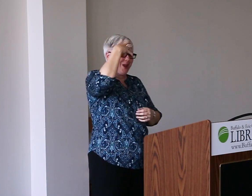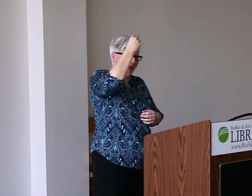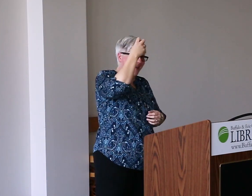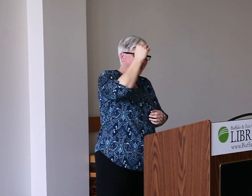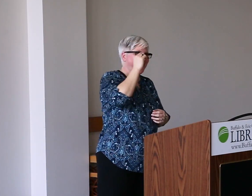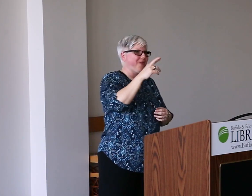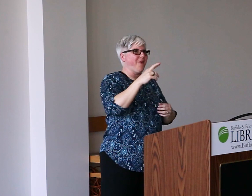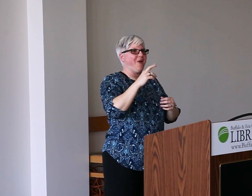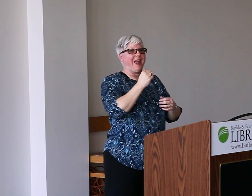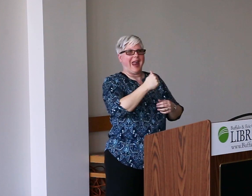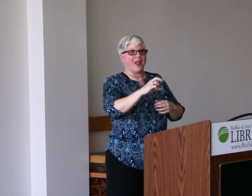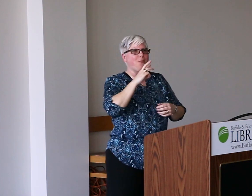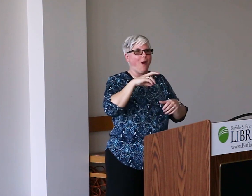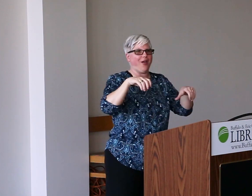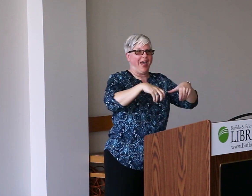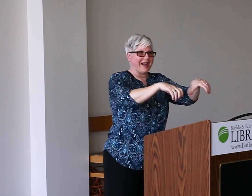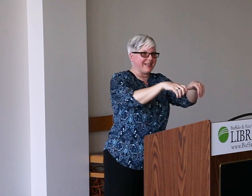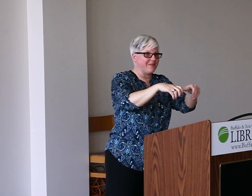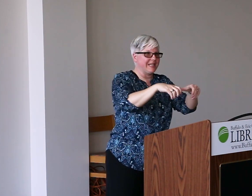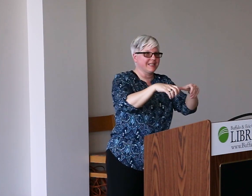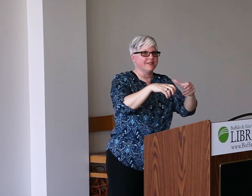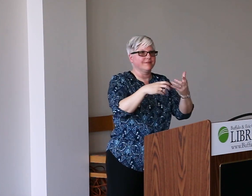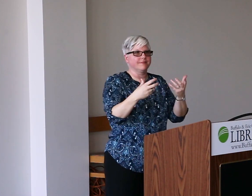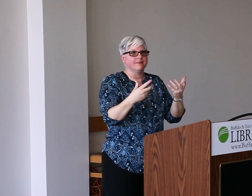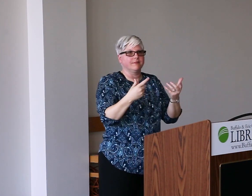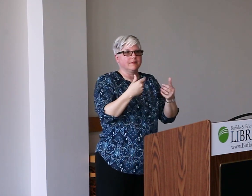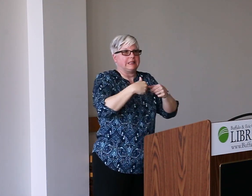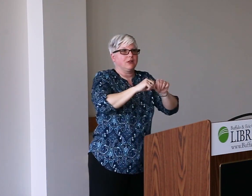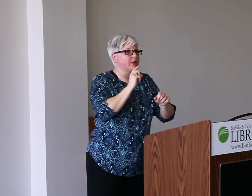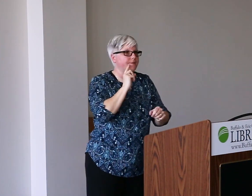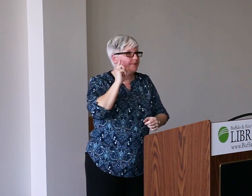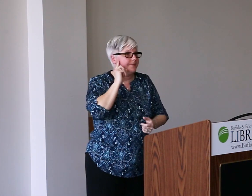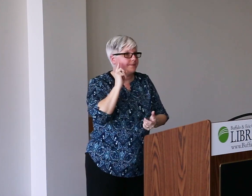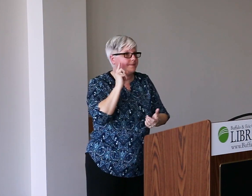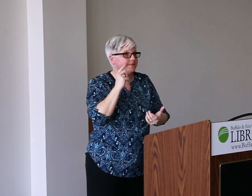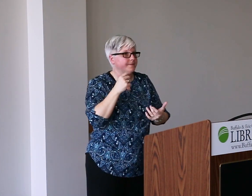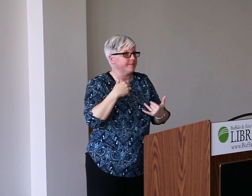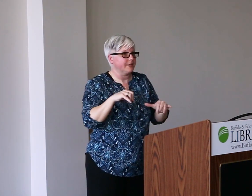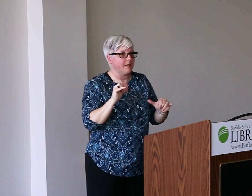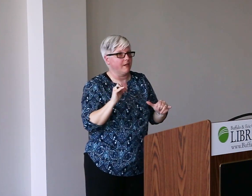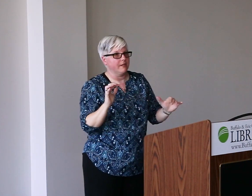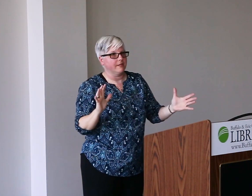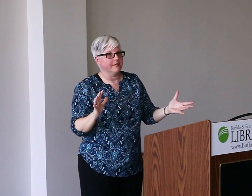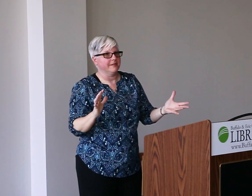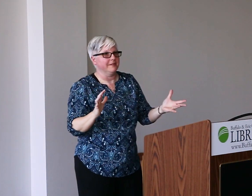at night to shower or any type of water activity, they're still deaf.